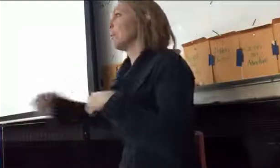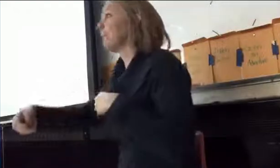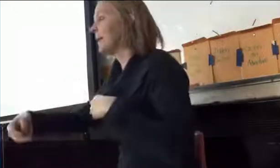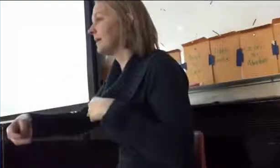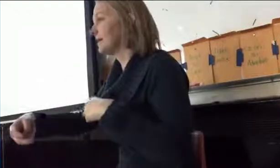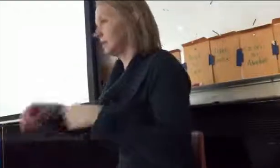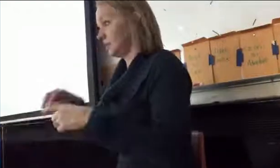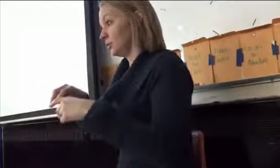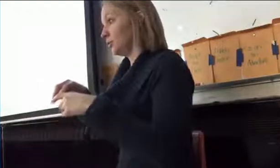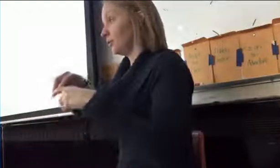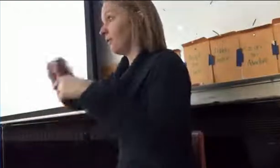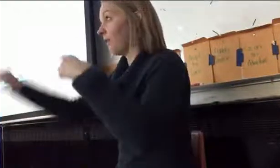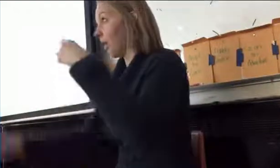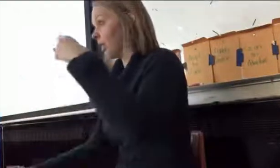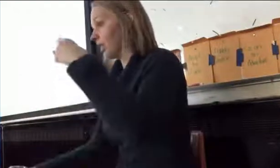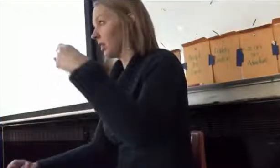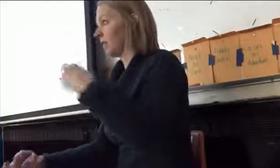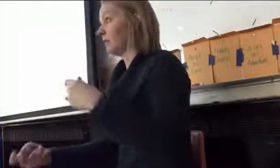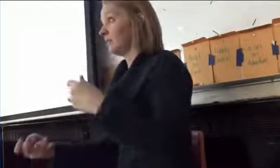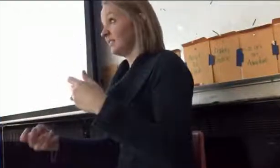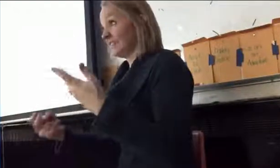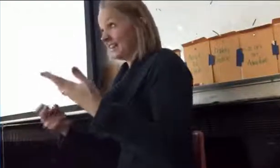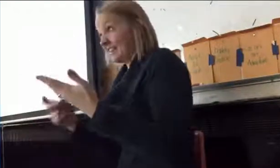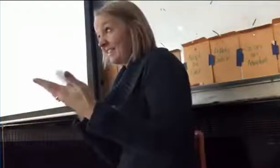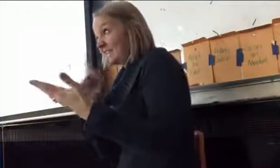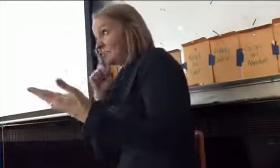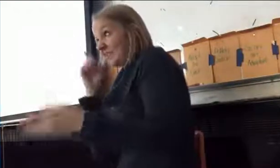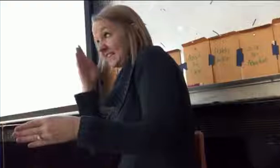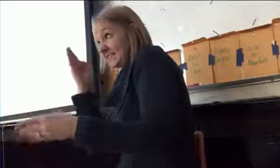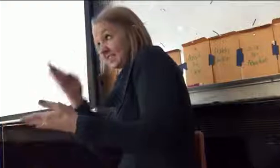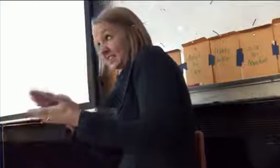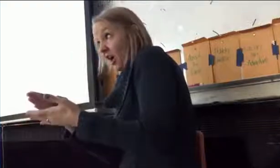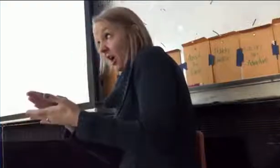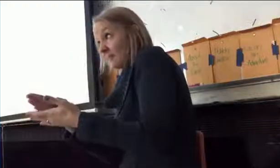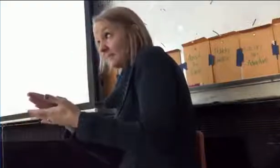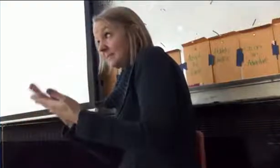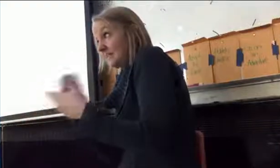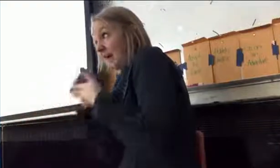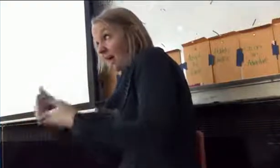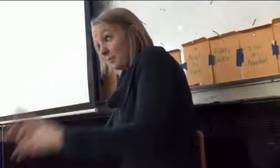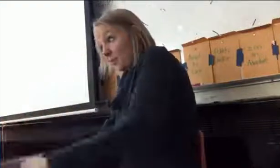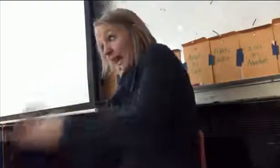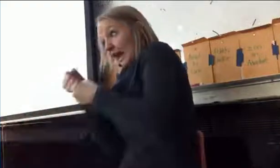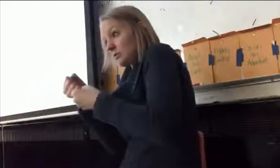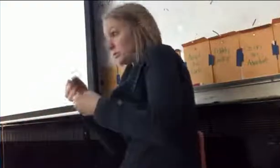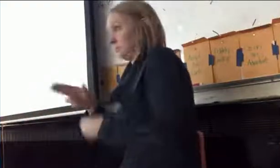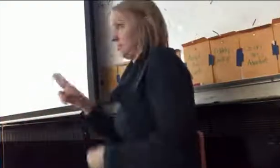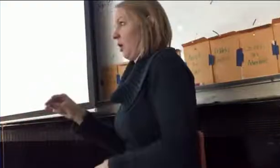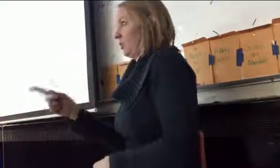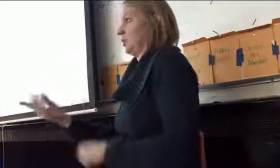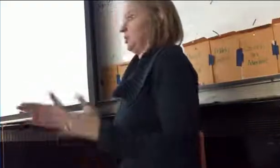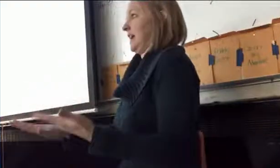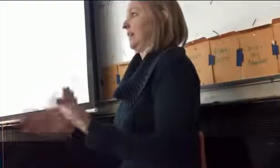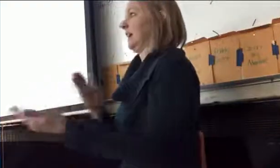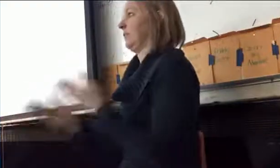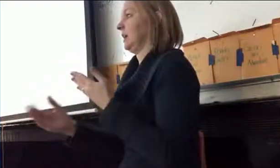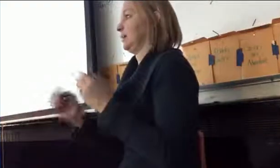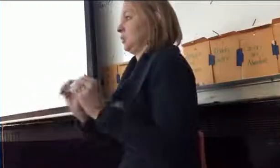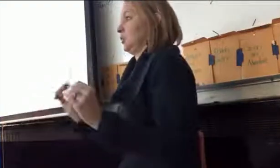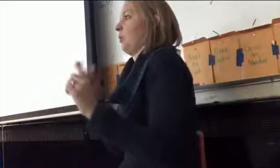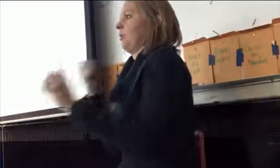You fall into the vat. And are they really going to stop this assembly line to pull you out? No, you're dead anyway, so there's no